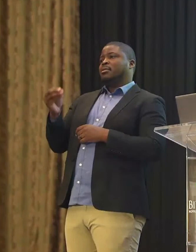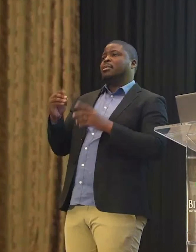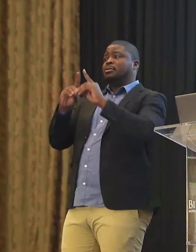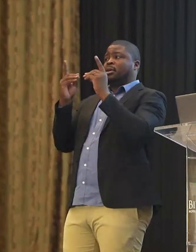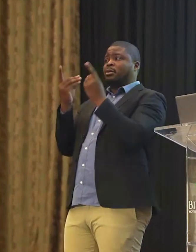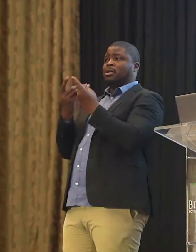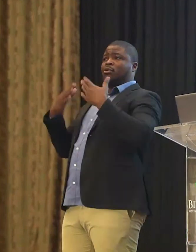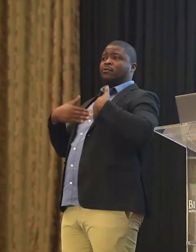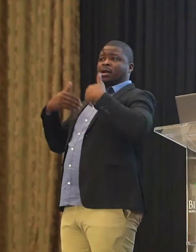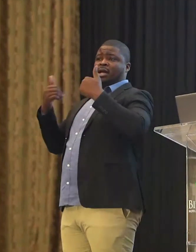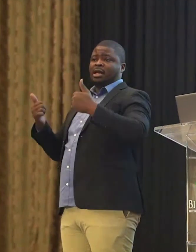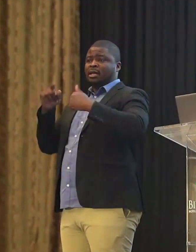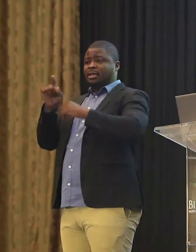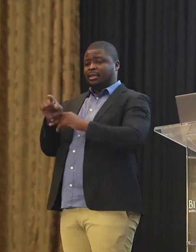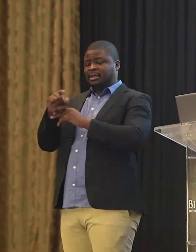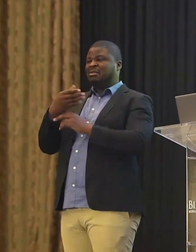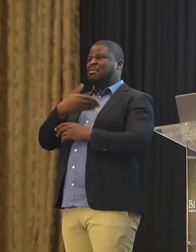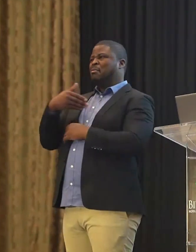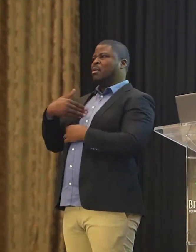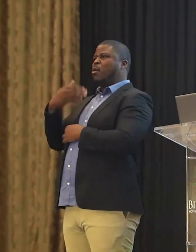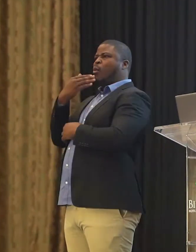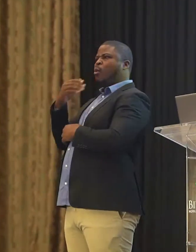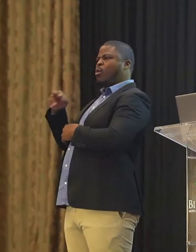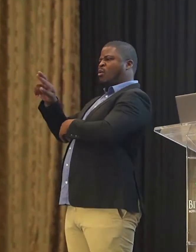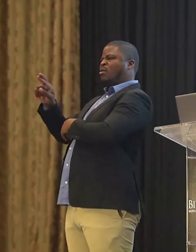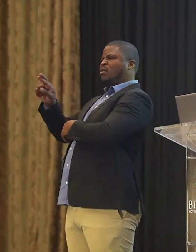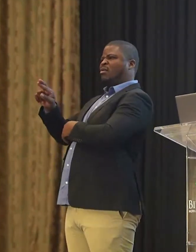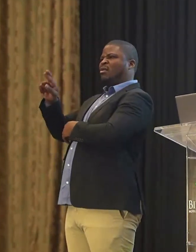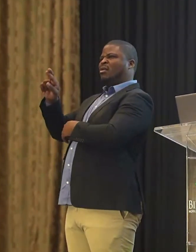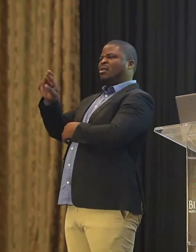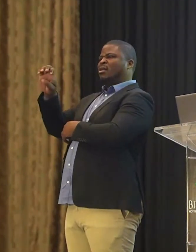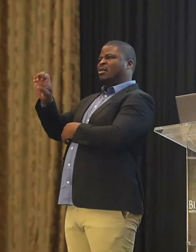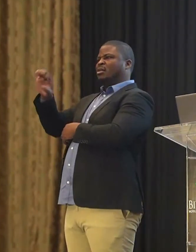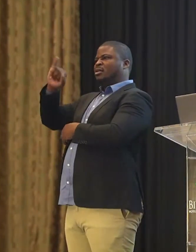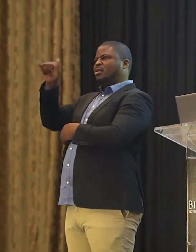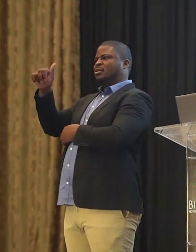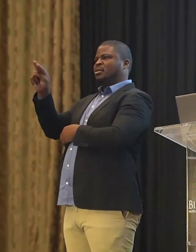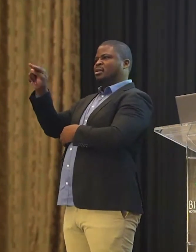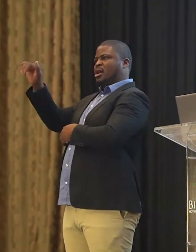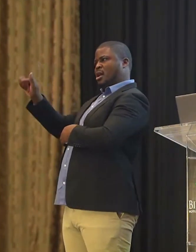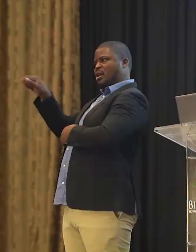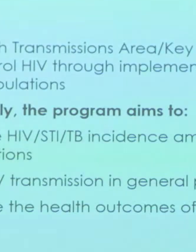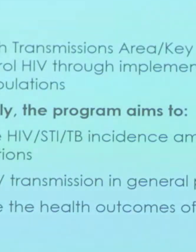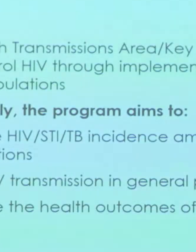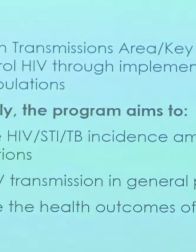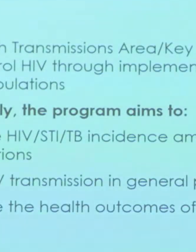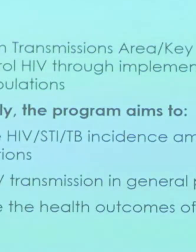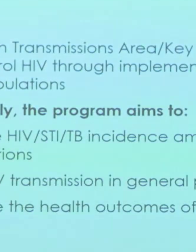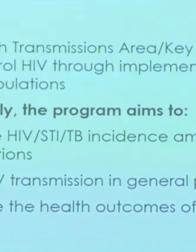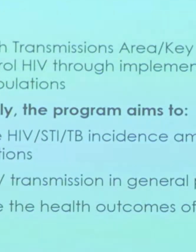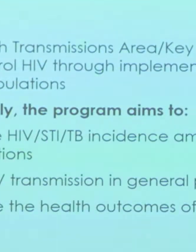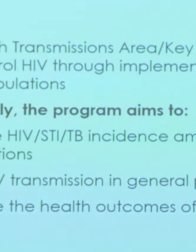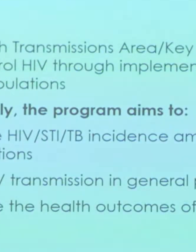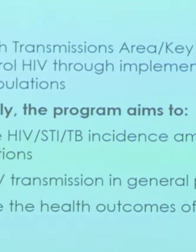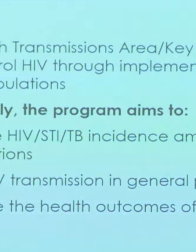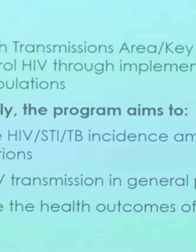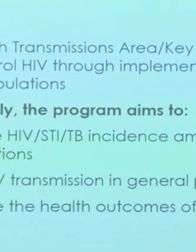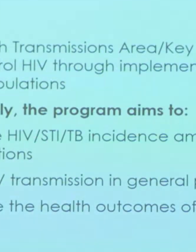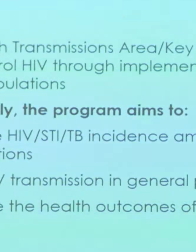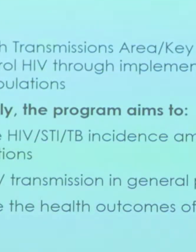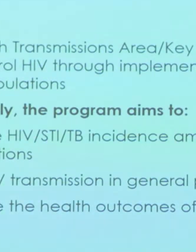Program, which Mary Jana spoke about, which ensures that we are able to control HIV,